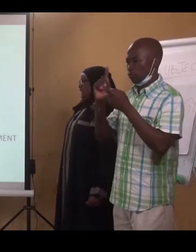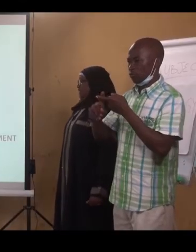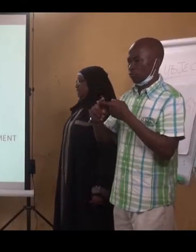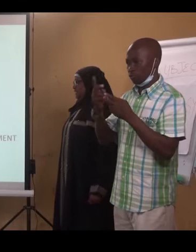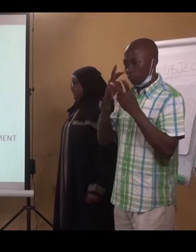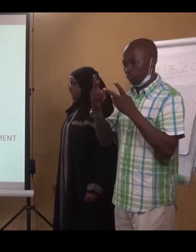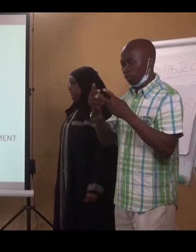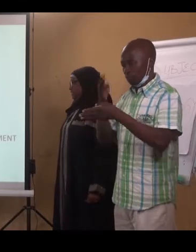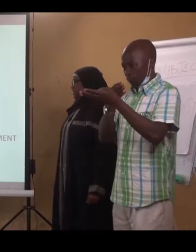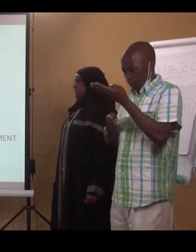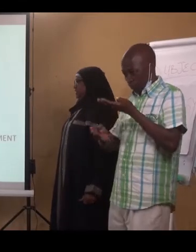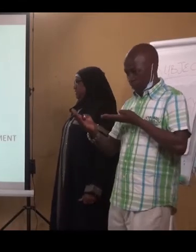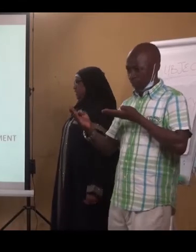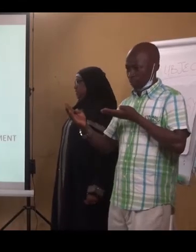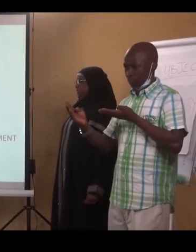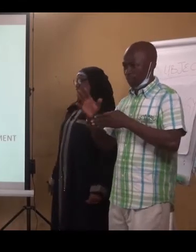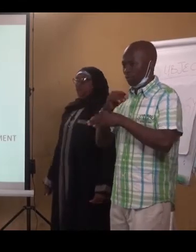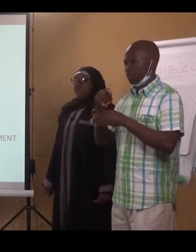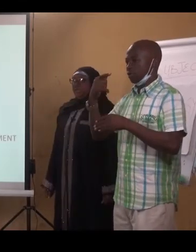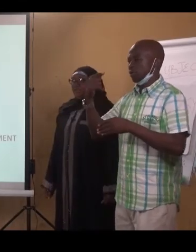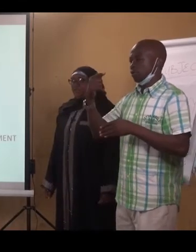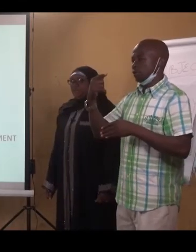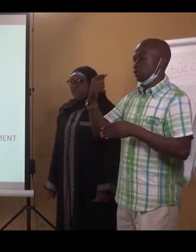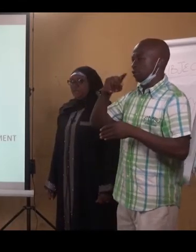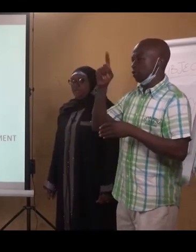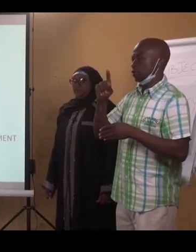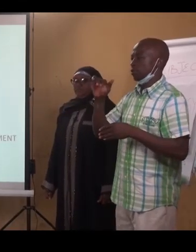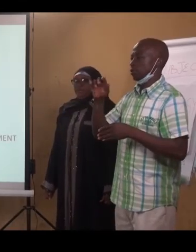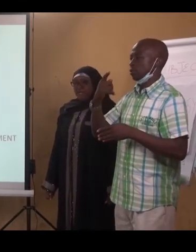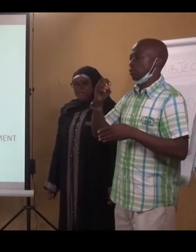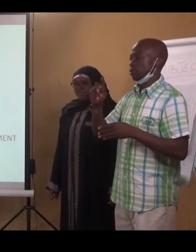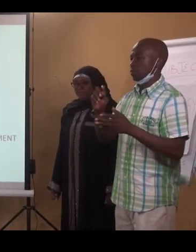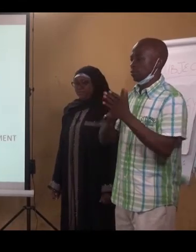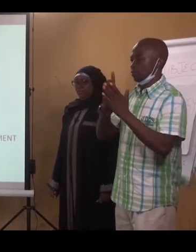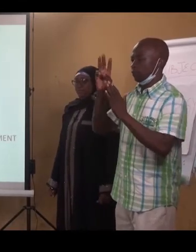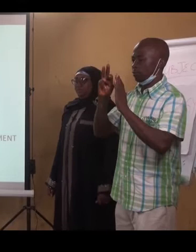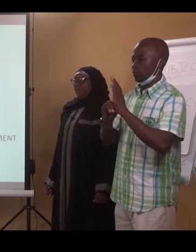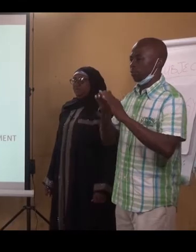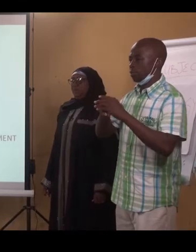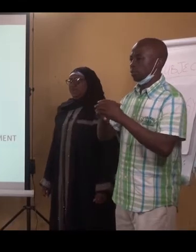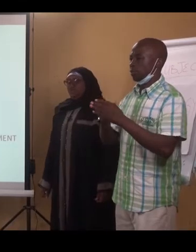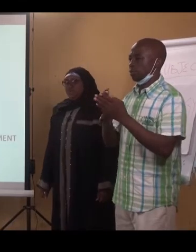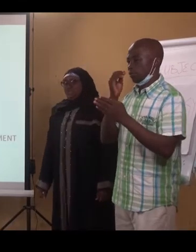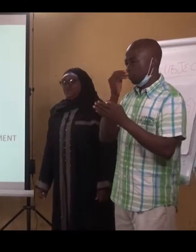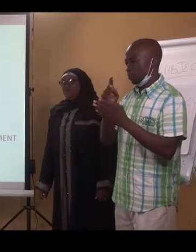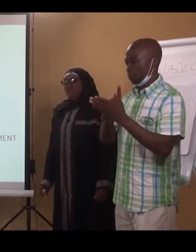at fertilization and zygote development in flowering plants. My students, if you can